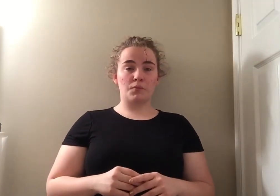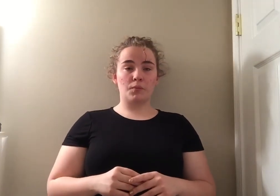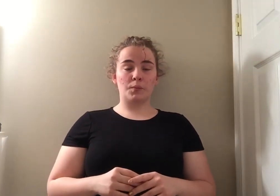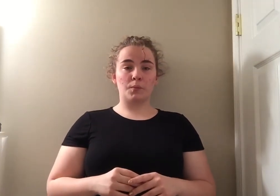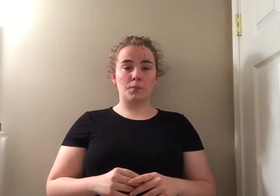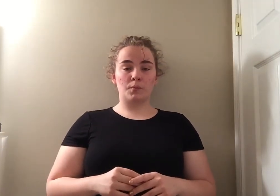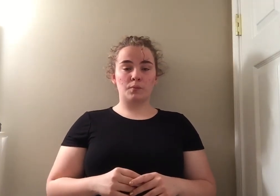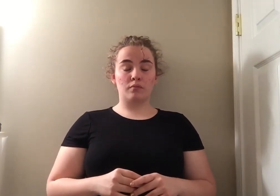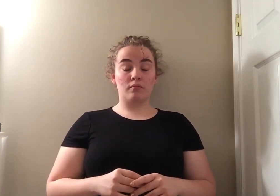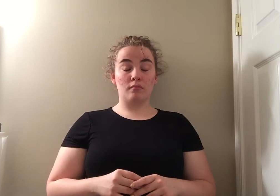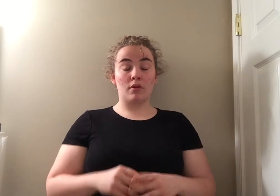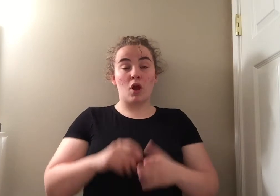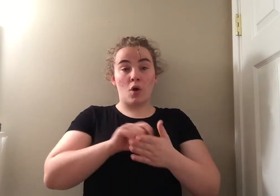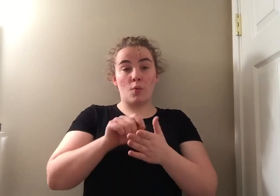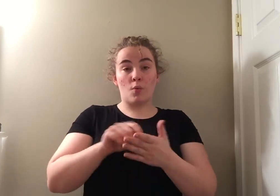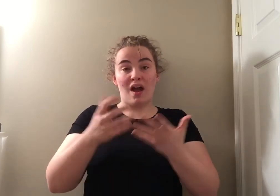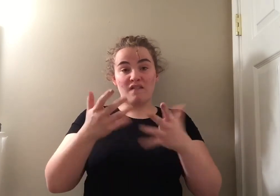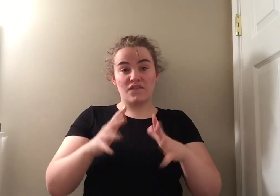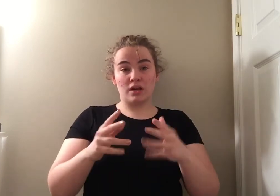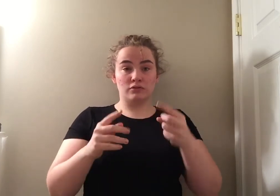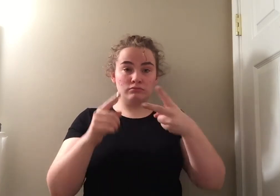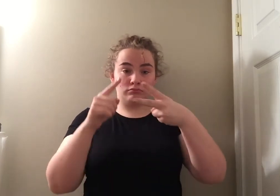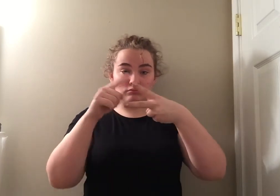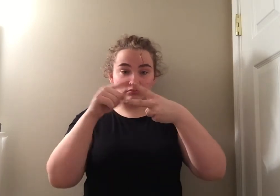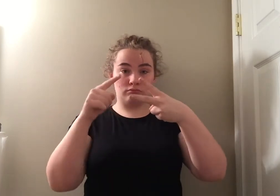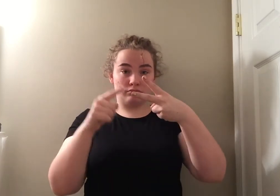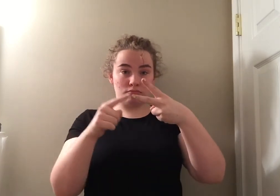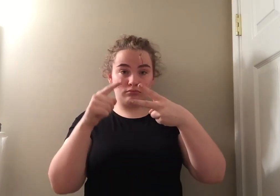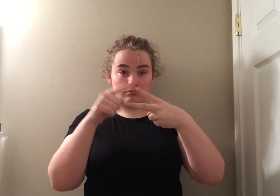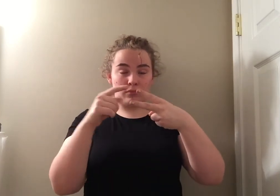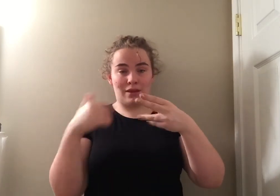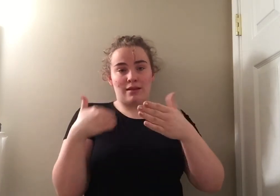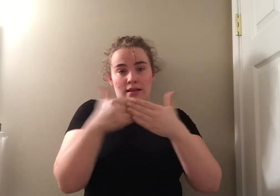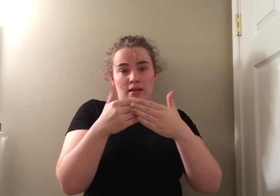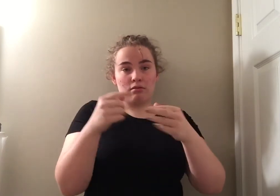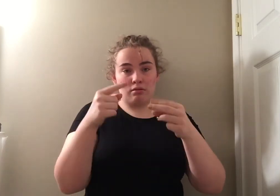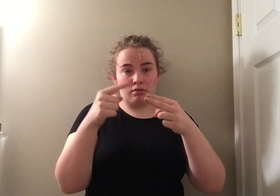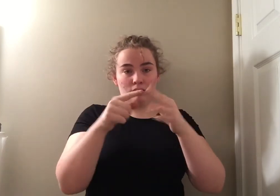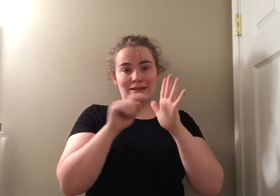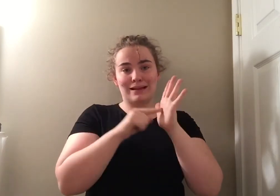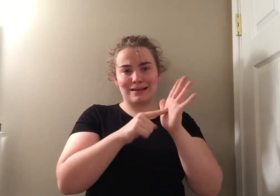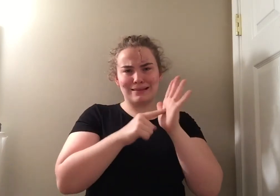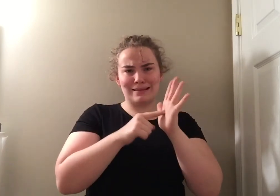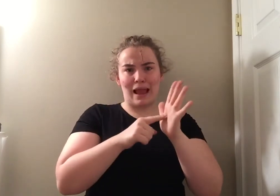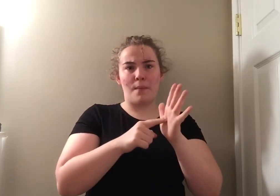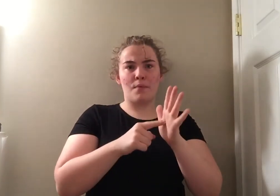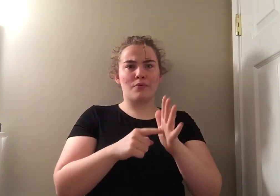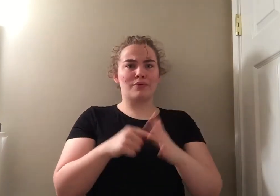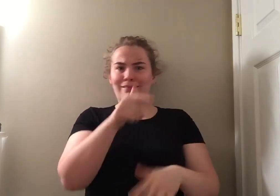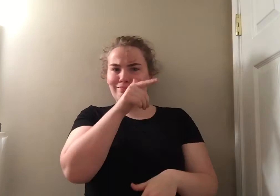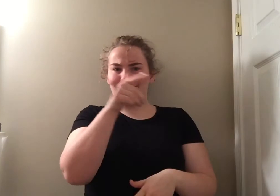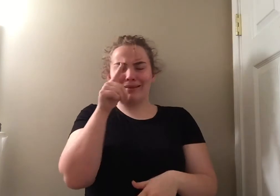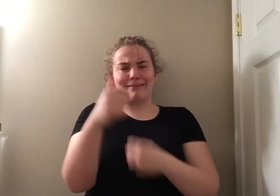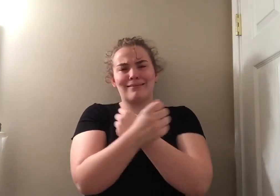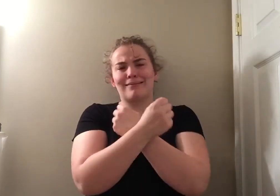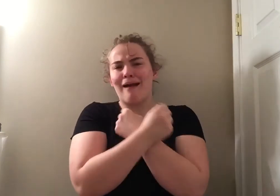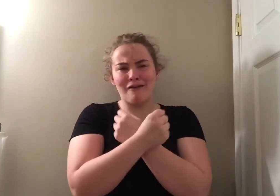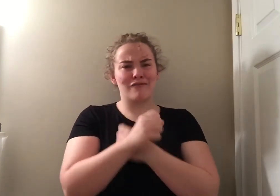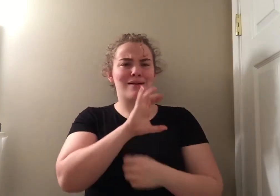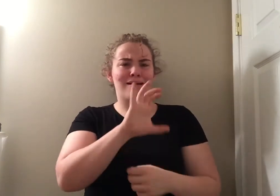When you're done writing those 2 points, those examples, those key examples on how Lily is being a loving, caring character, your eyes are back on me and you're in